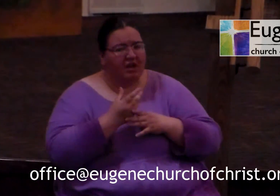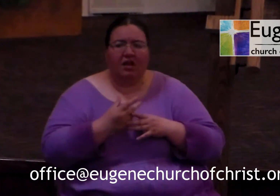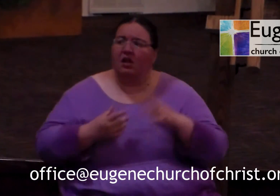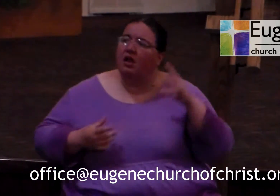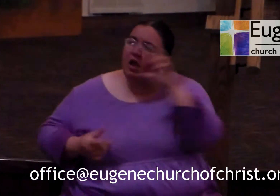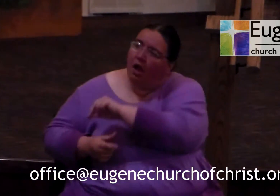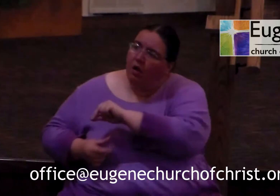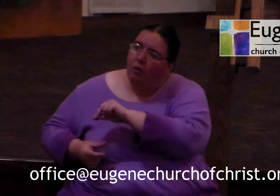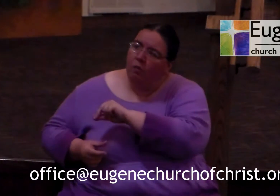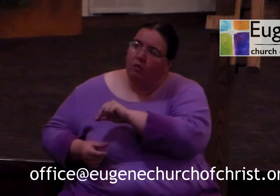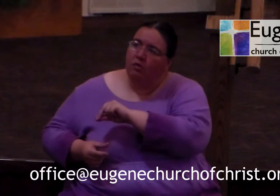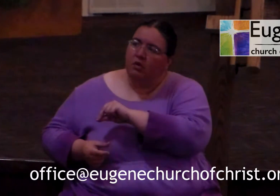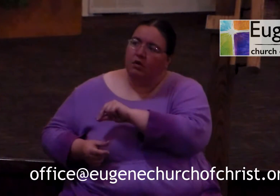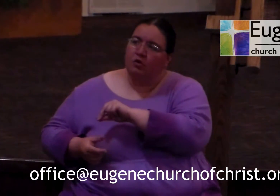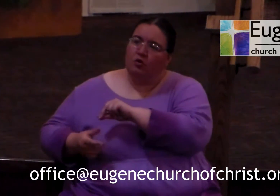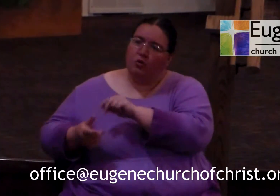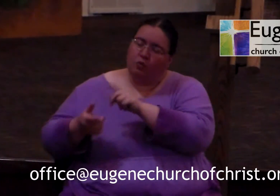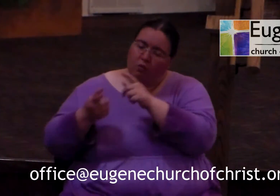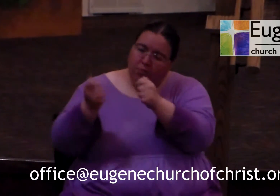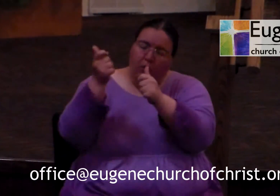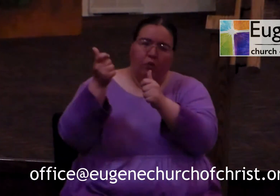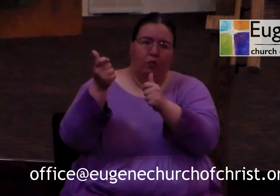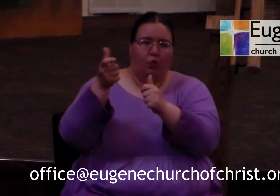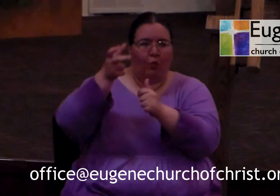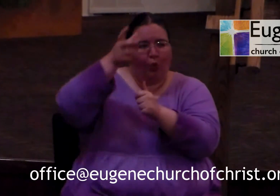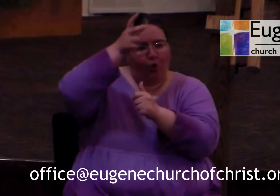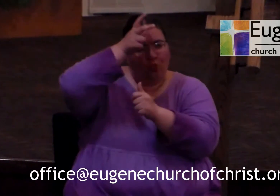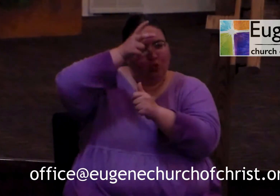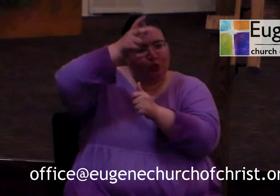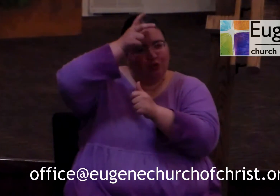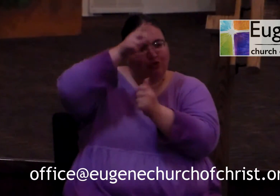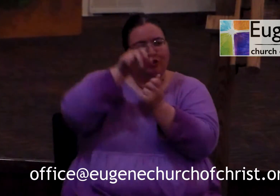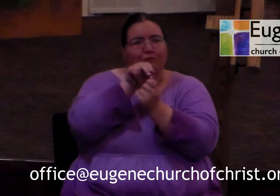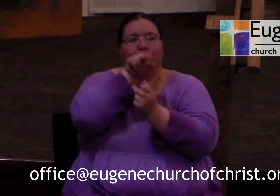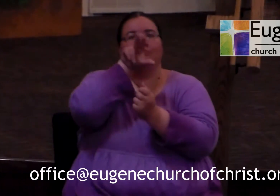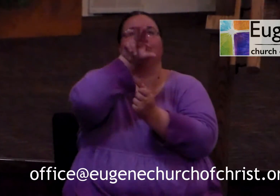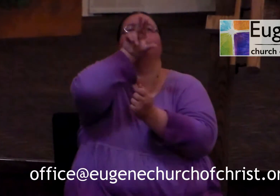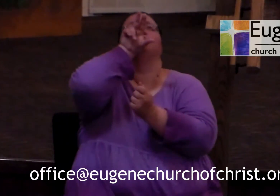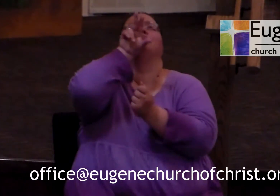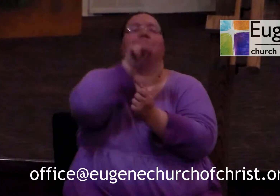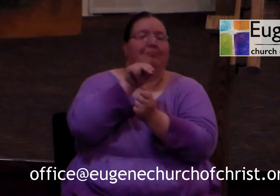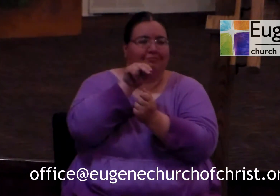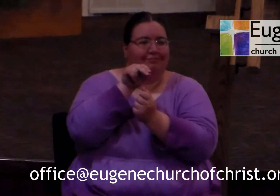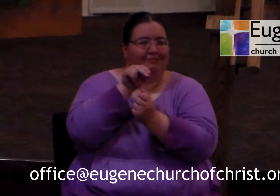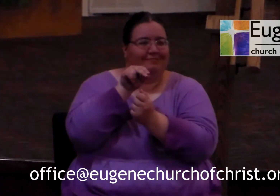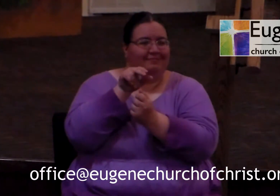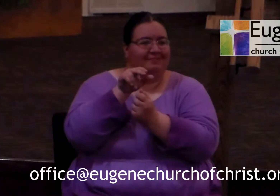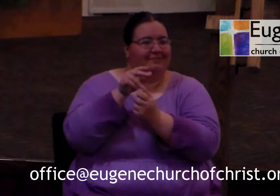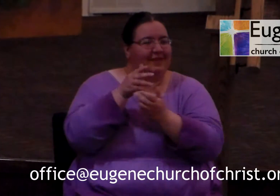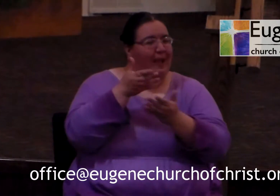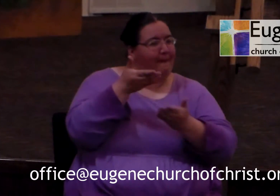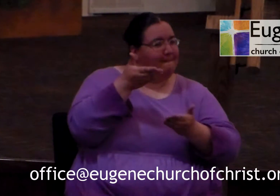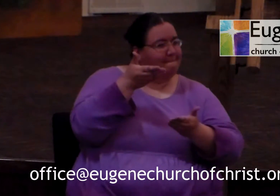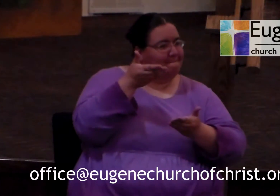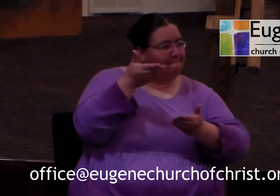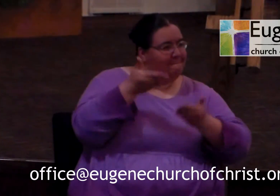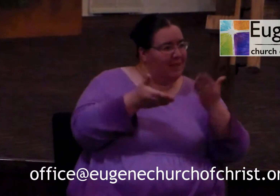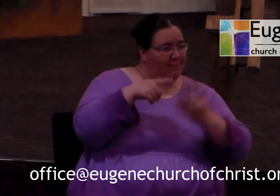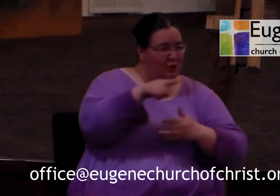crow. And if you've ever seen this unfold in a movie about the life of Christ, oftentimes this will be the point where